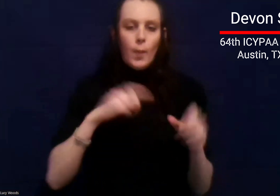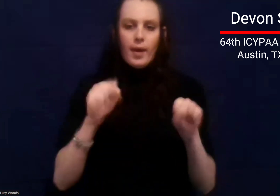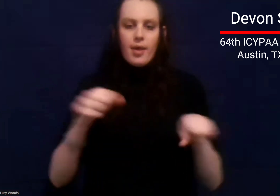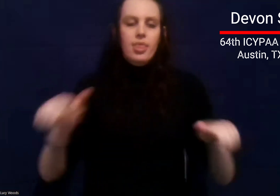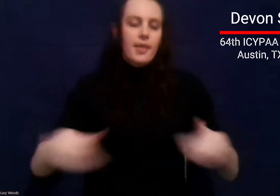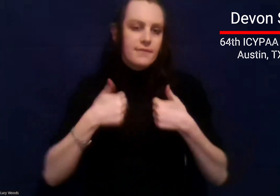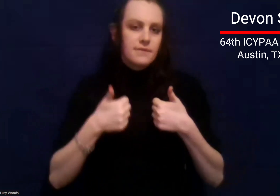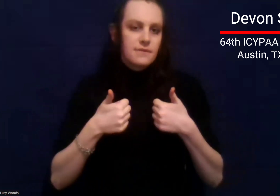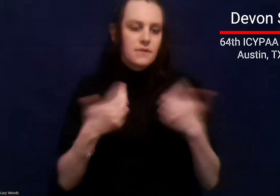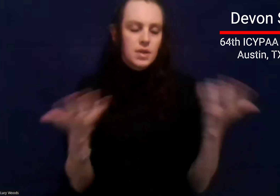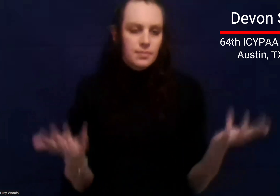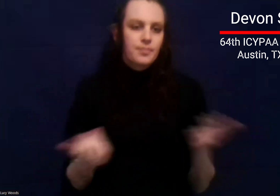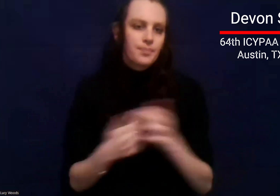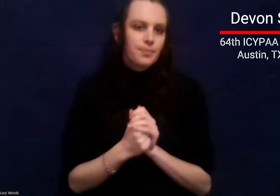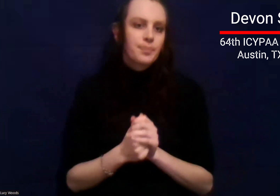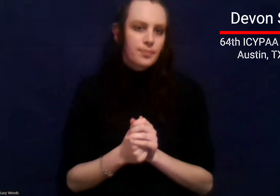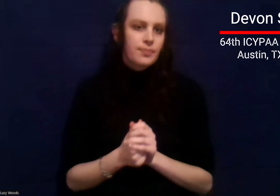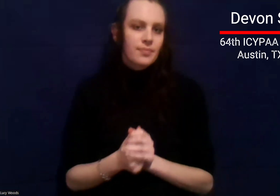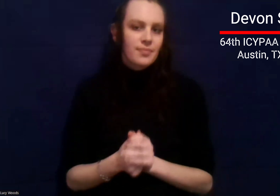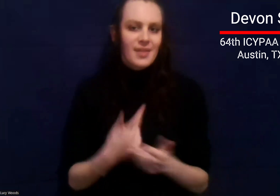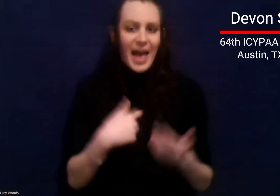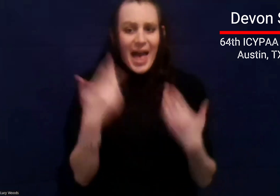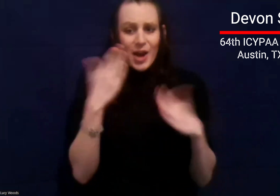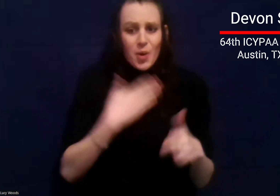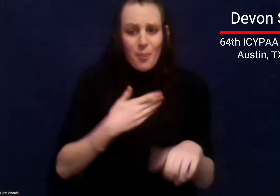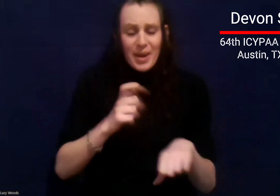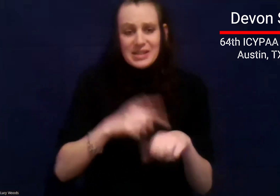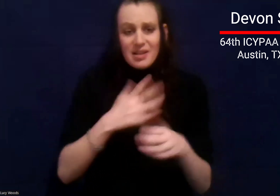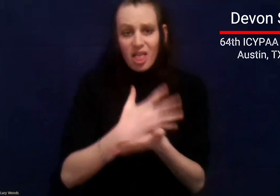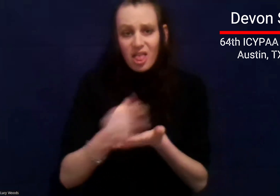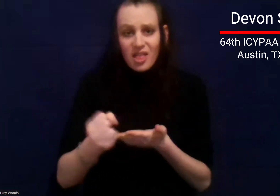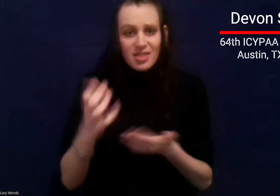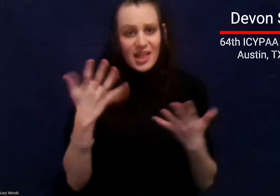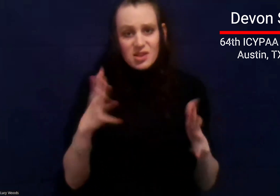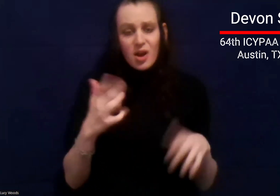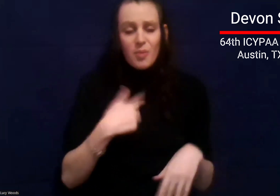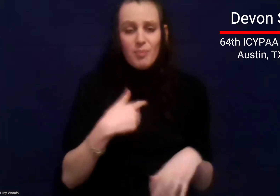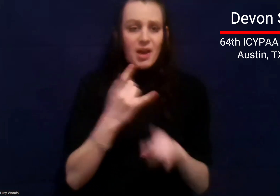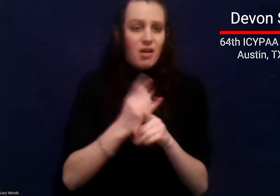So I don't know if my time's up, but that's all I got. I'm an alcoholic. My name is Devon.